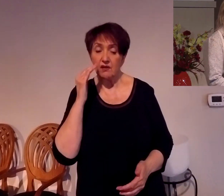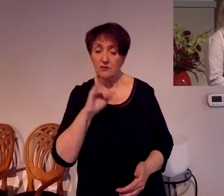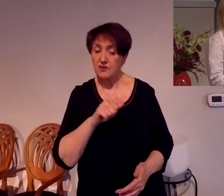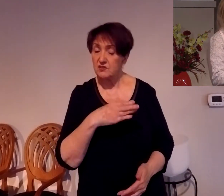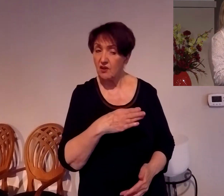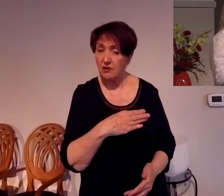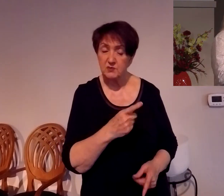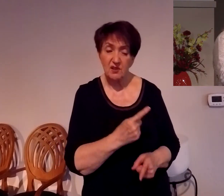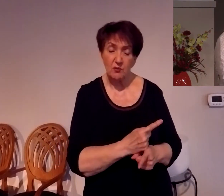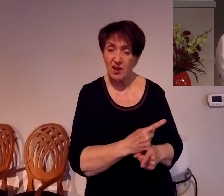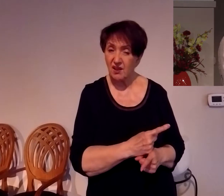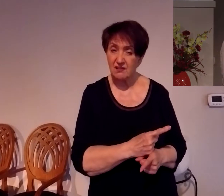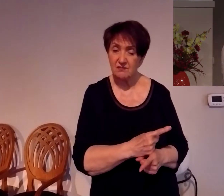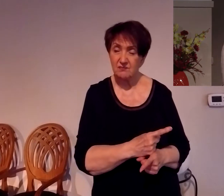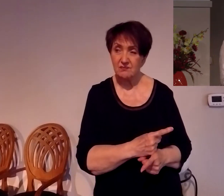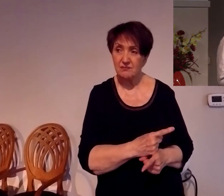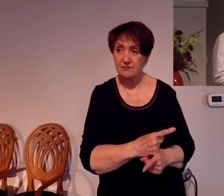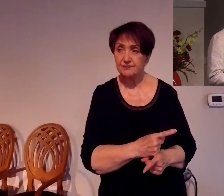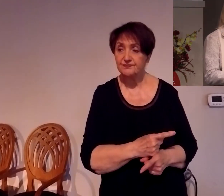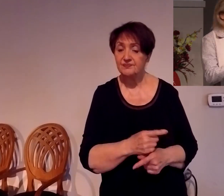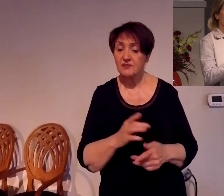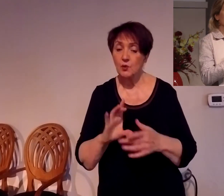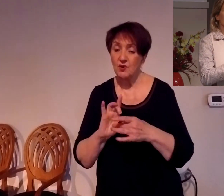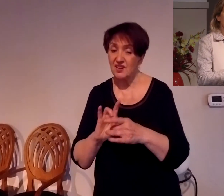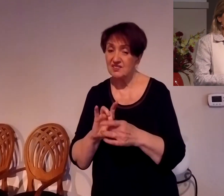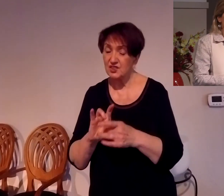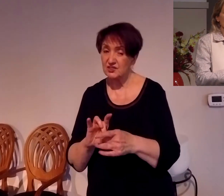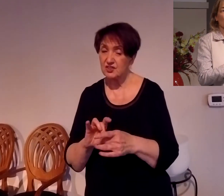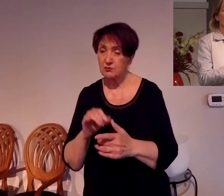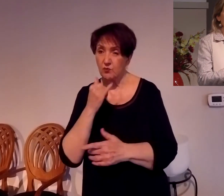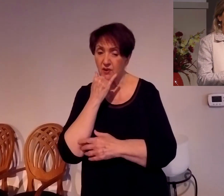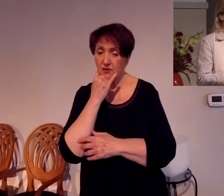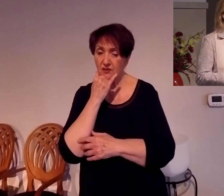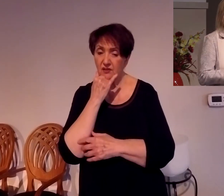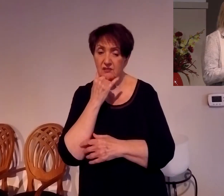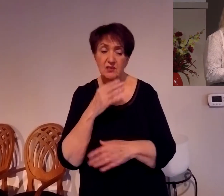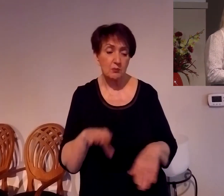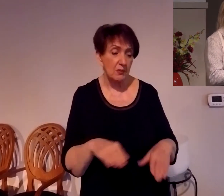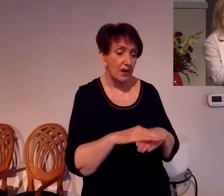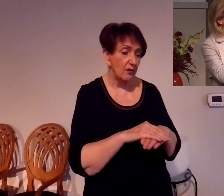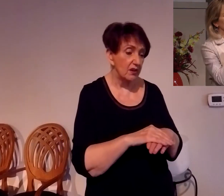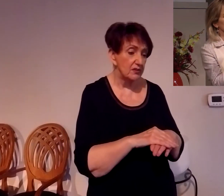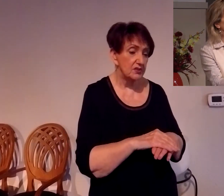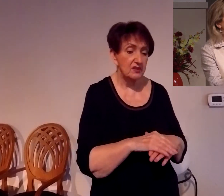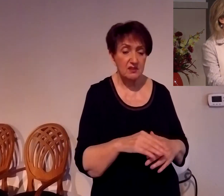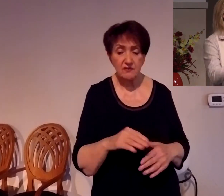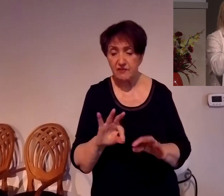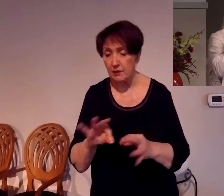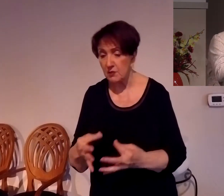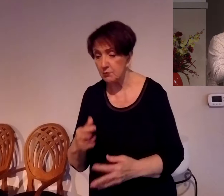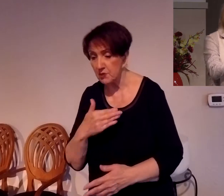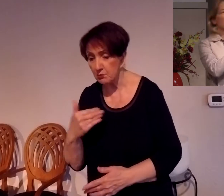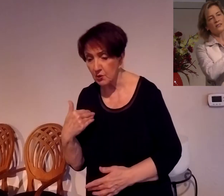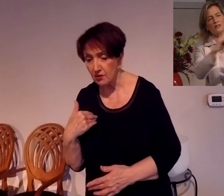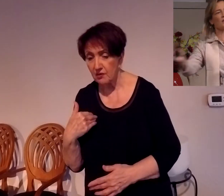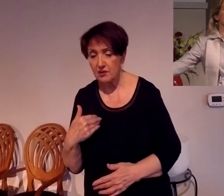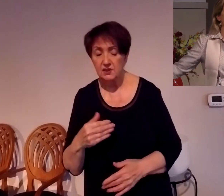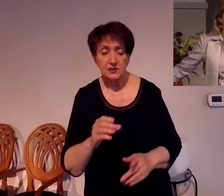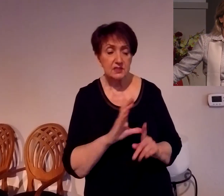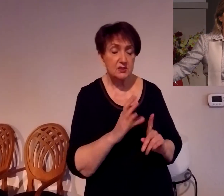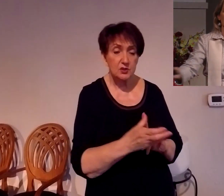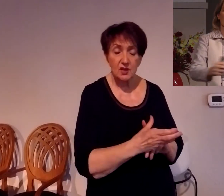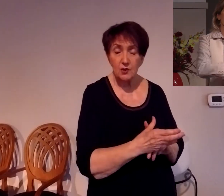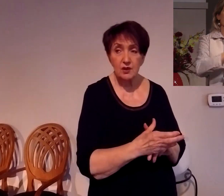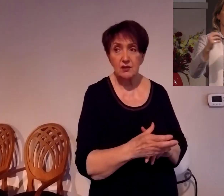job, the relationship, albeit the marriage, whatever, the family member, the situation, the circumstance, it